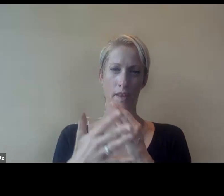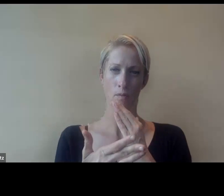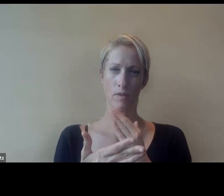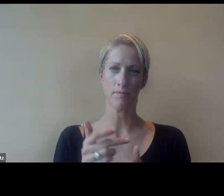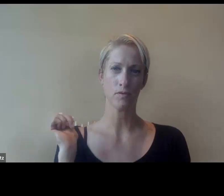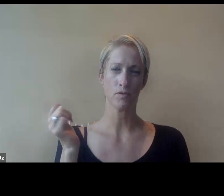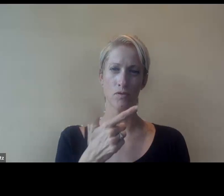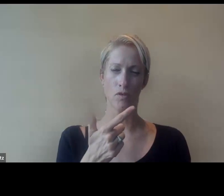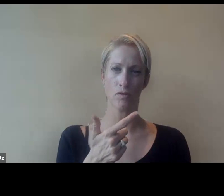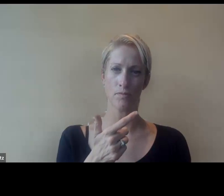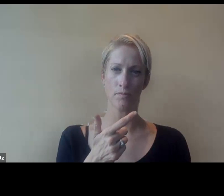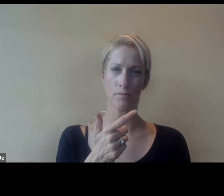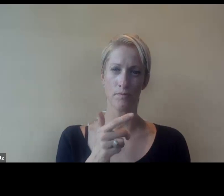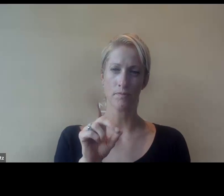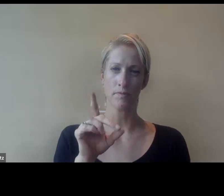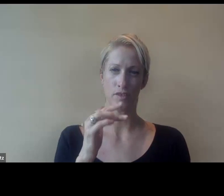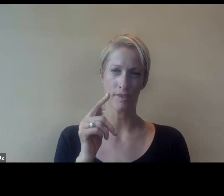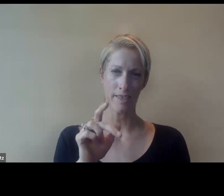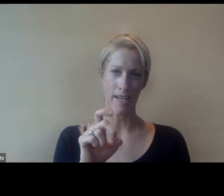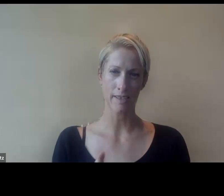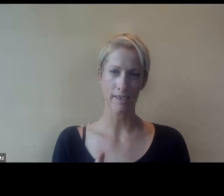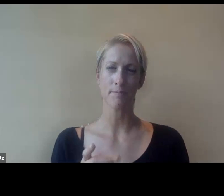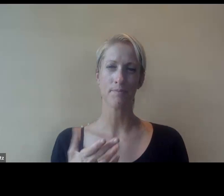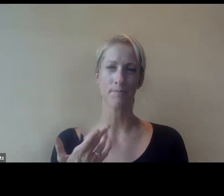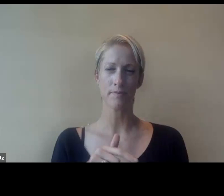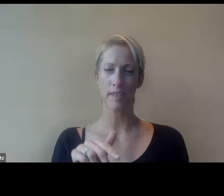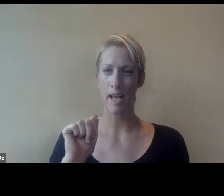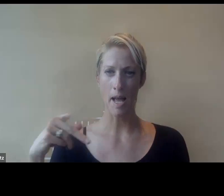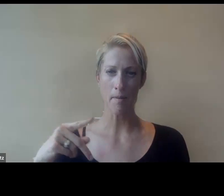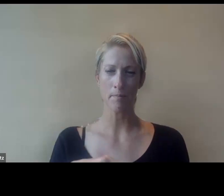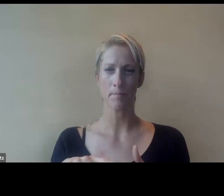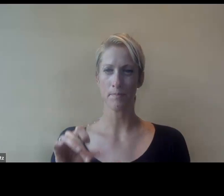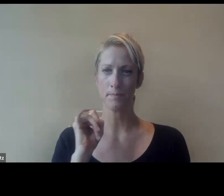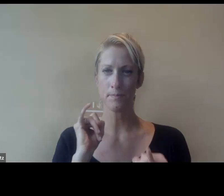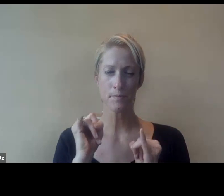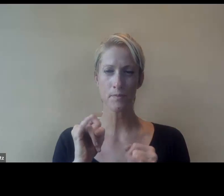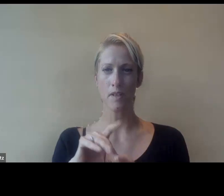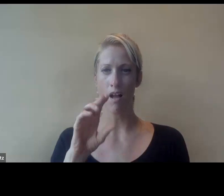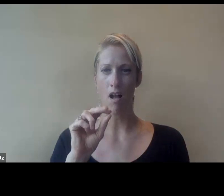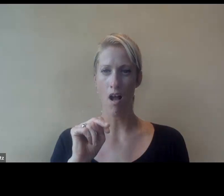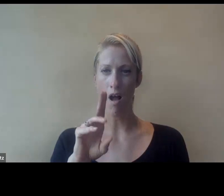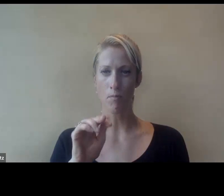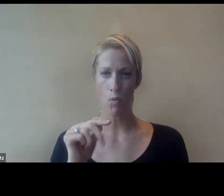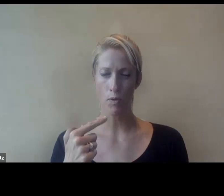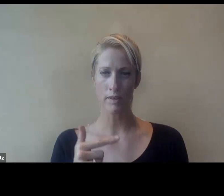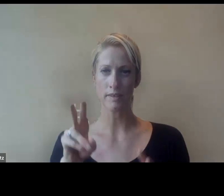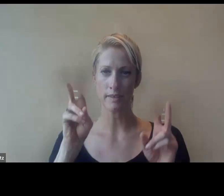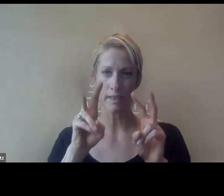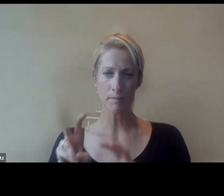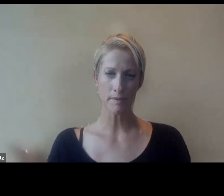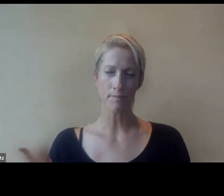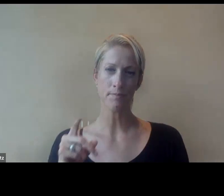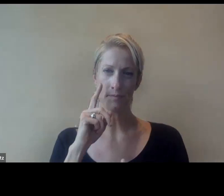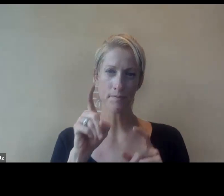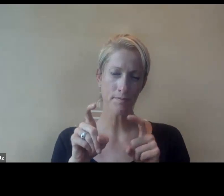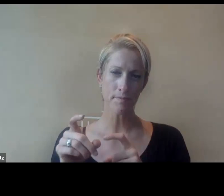everything is digitized now. Applications, a lot of interviews, onboarding processes, assessments, they